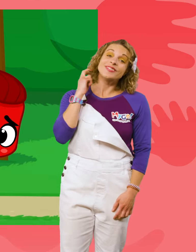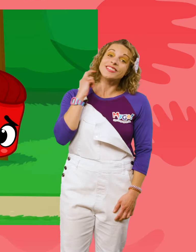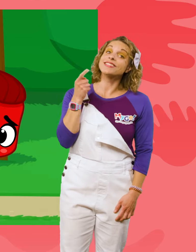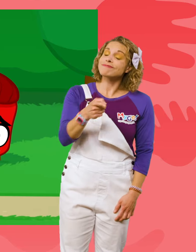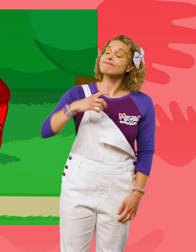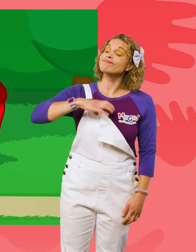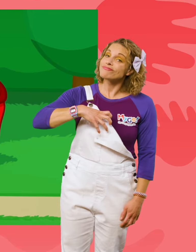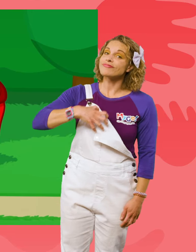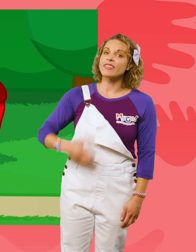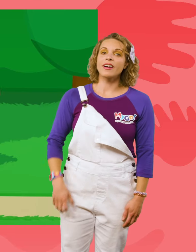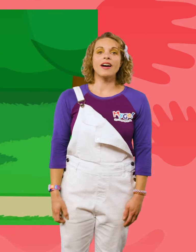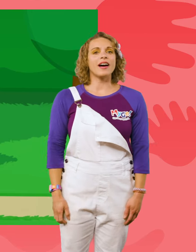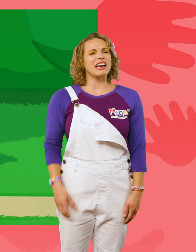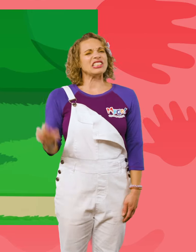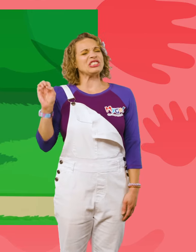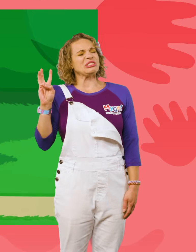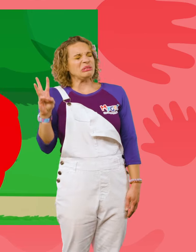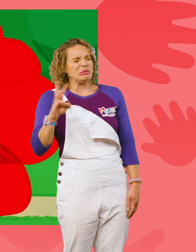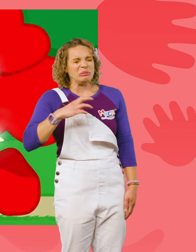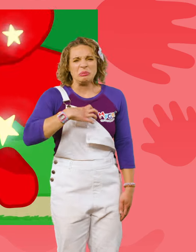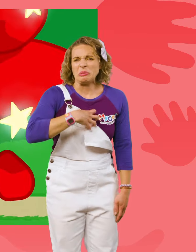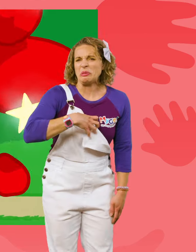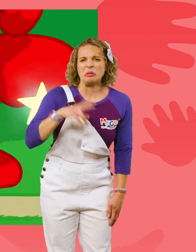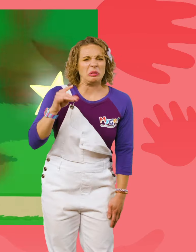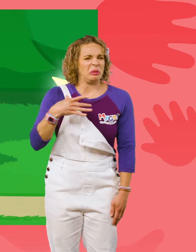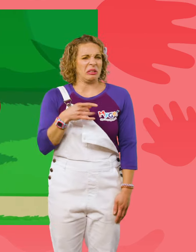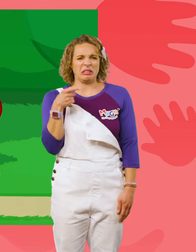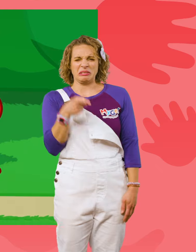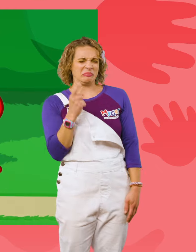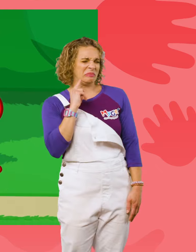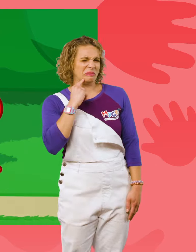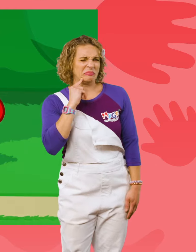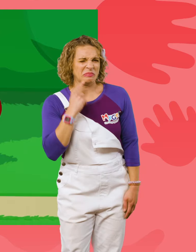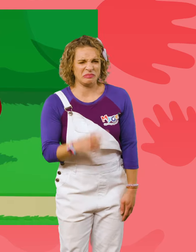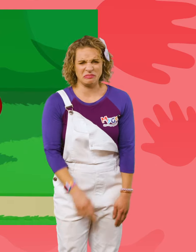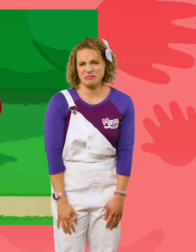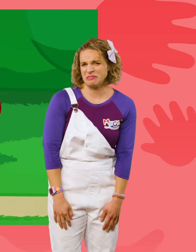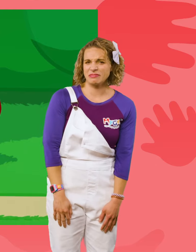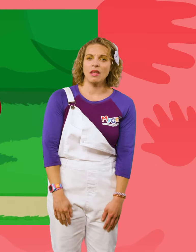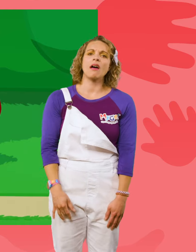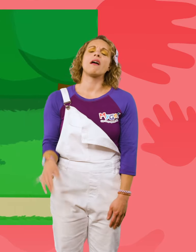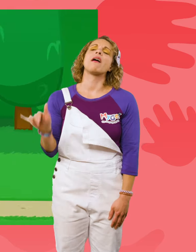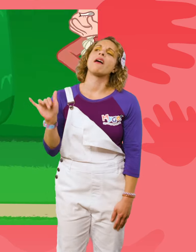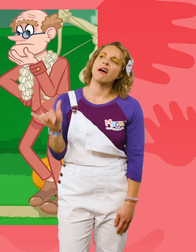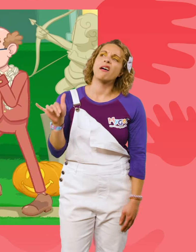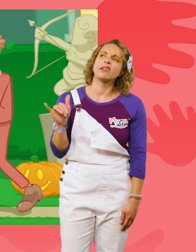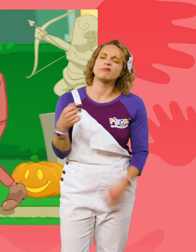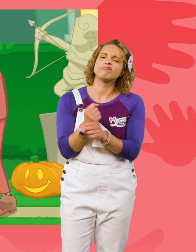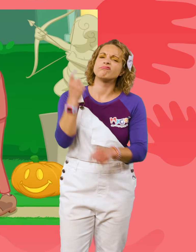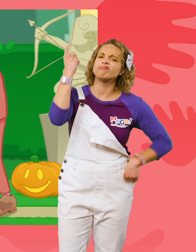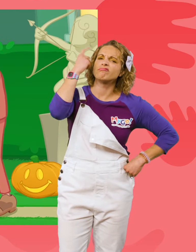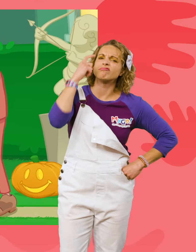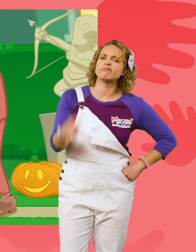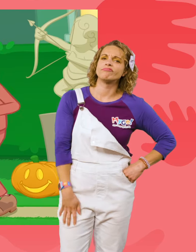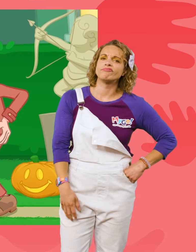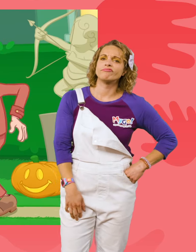vampire. It's Morphle. Ew! Morphle no like this candy. That